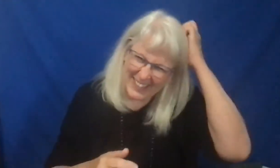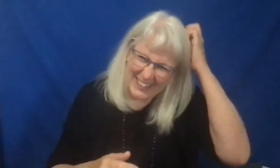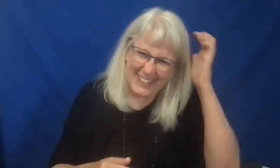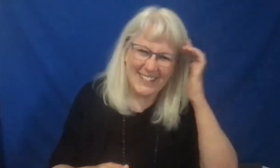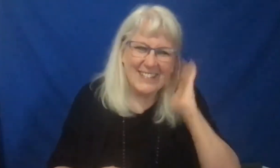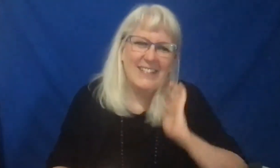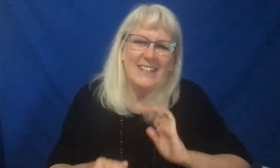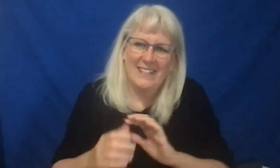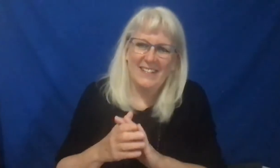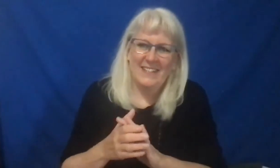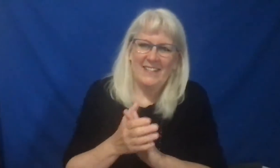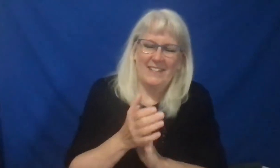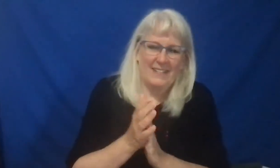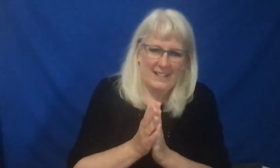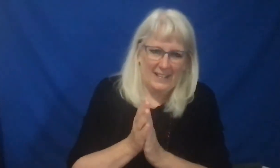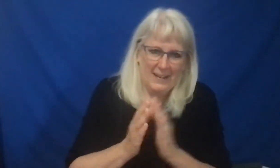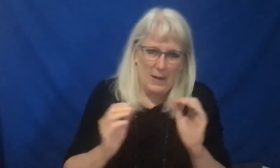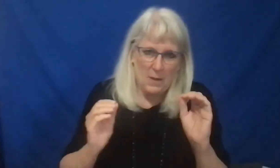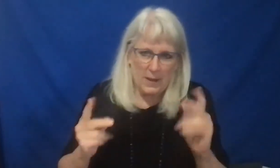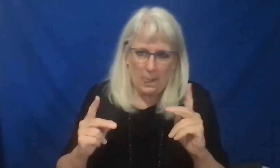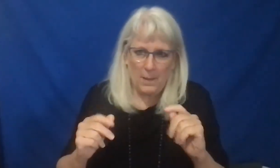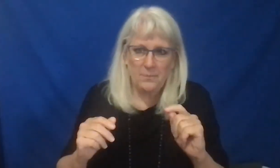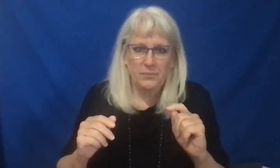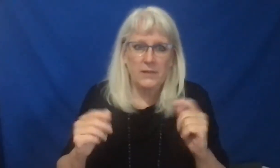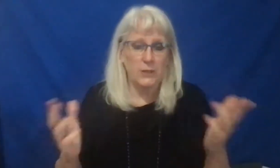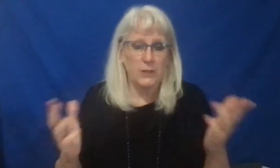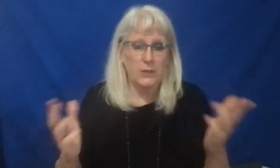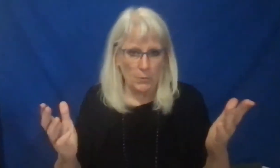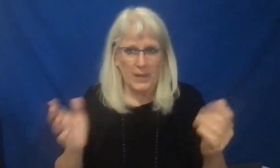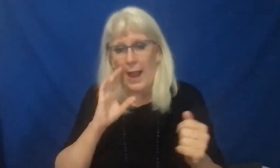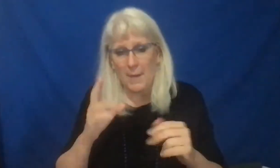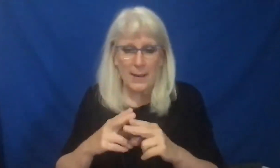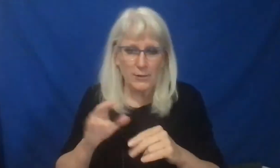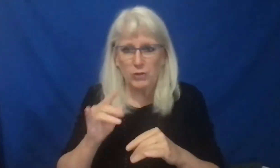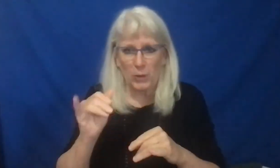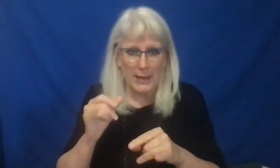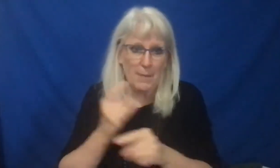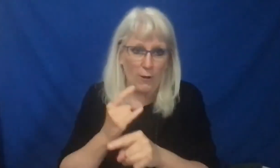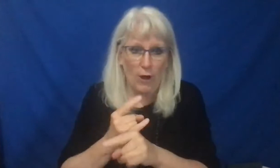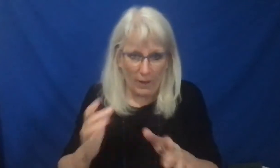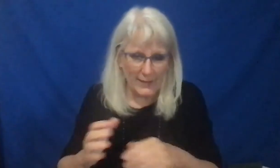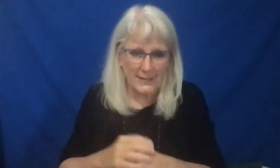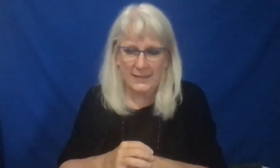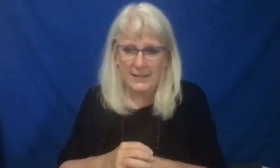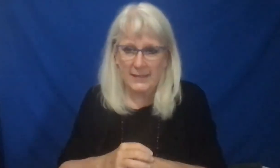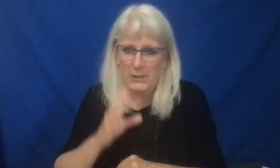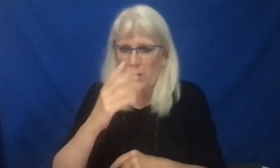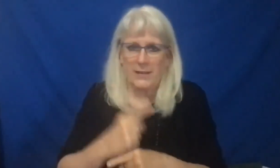let me qualify. Hi, my name is Julie and I'm an alcoholic. My sobriety date is